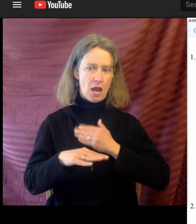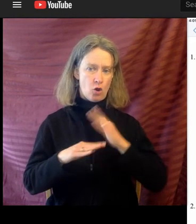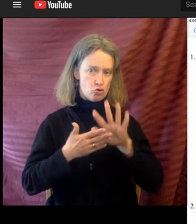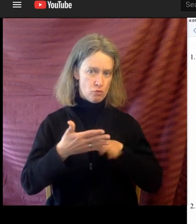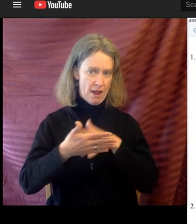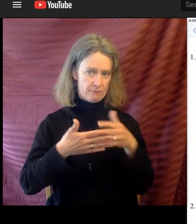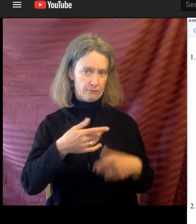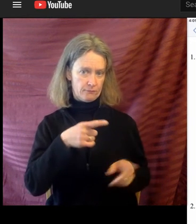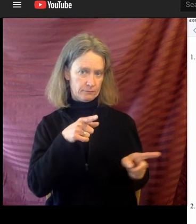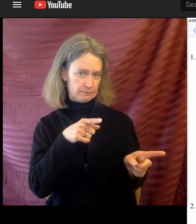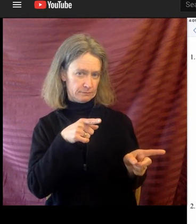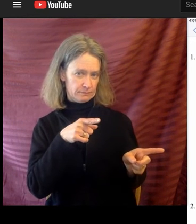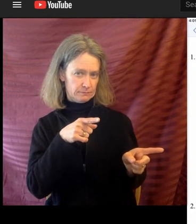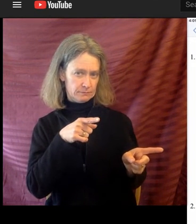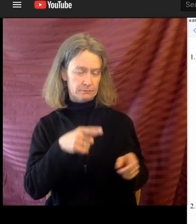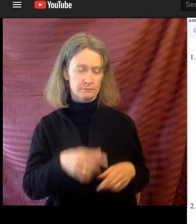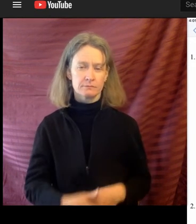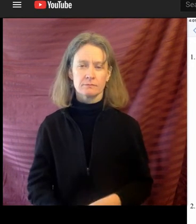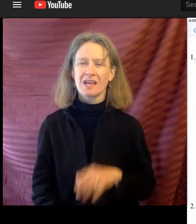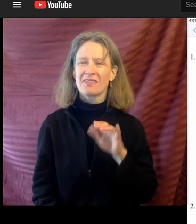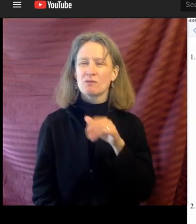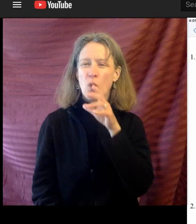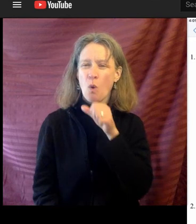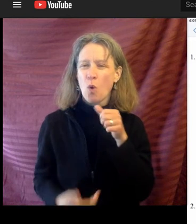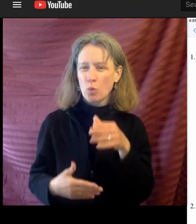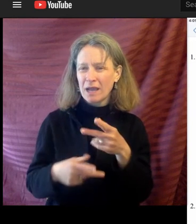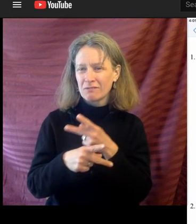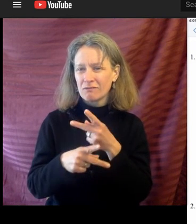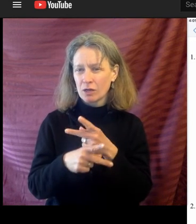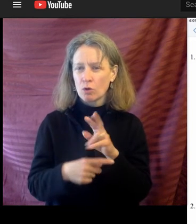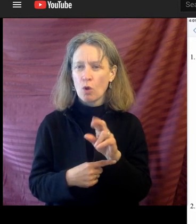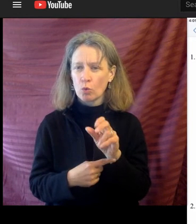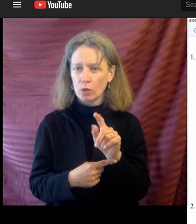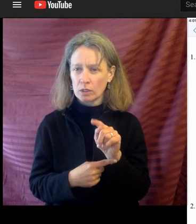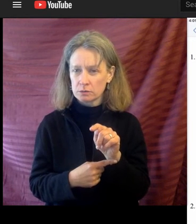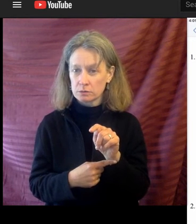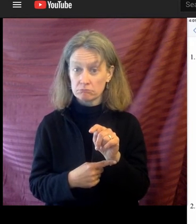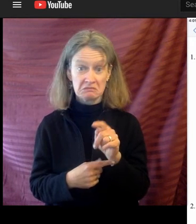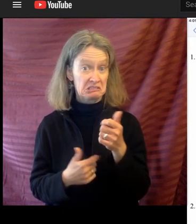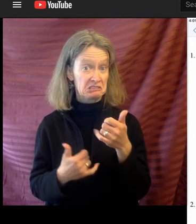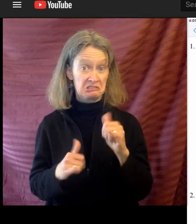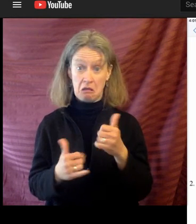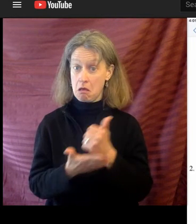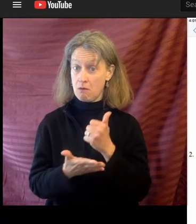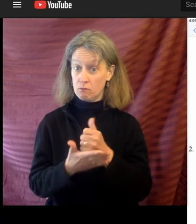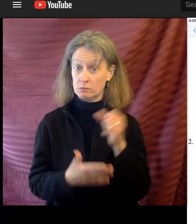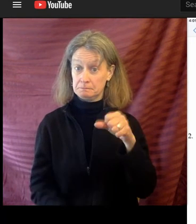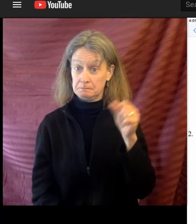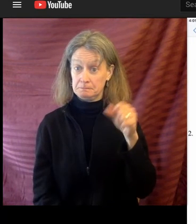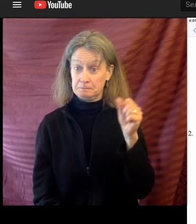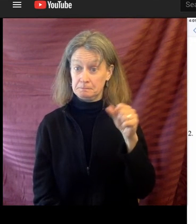So that's kind of the old way we were using to find our roots. Still very useful.